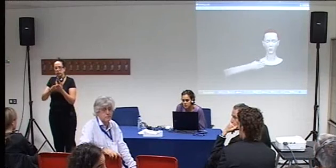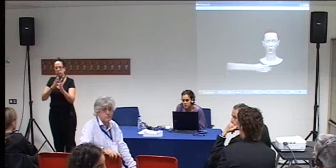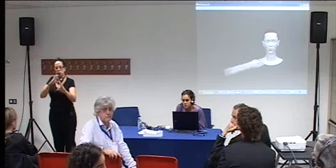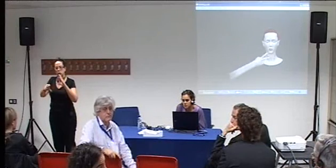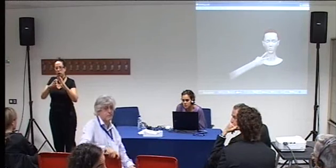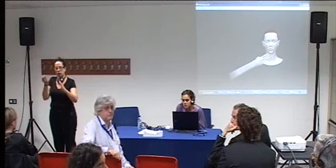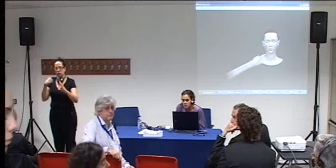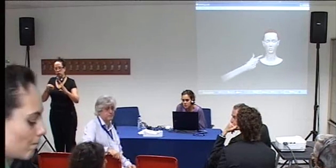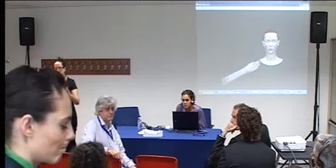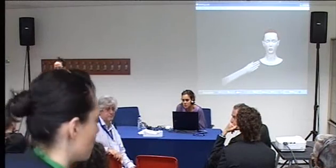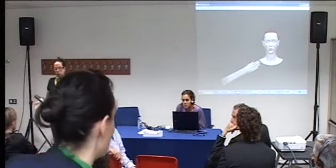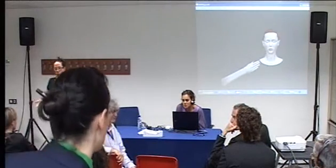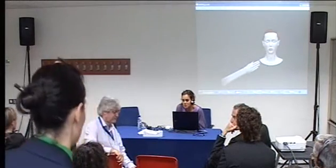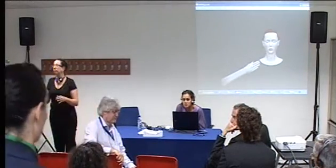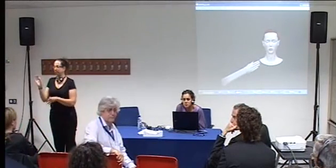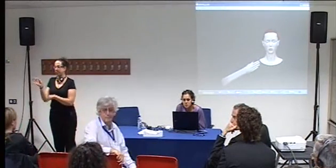is the same.